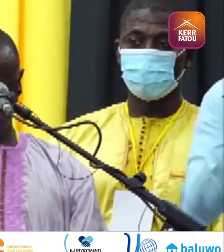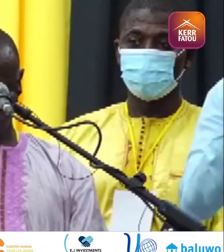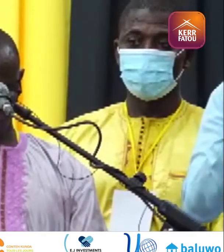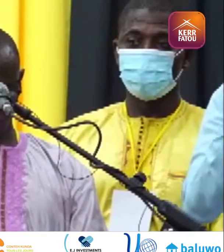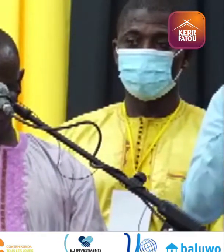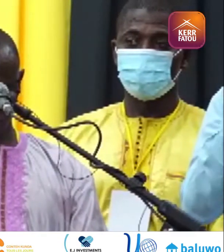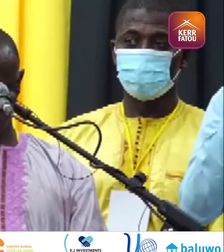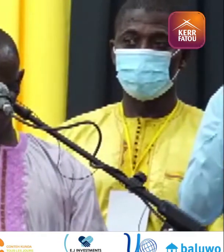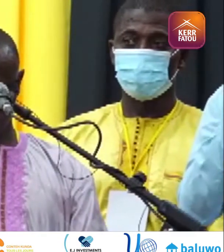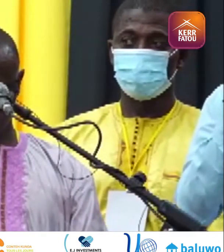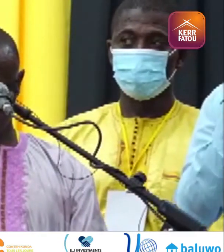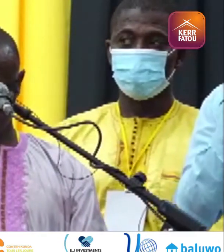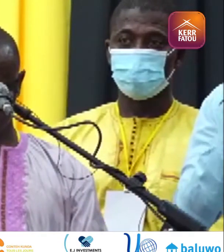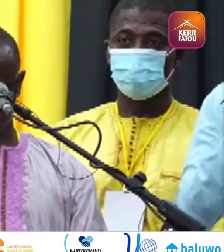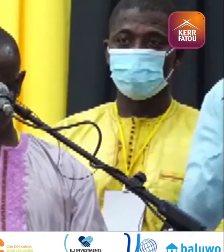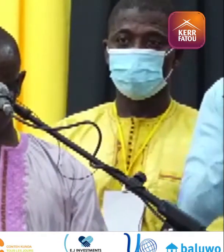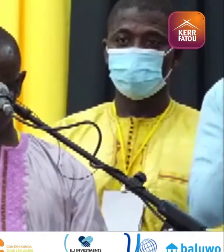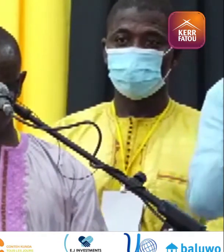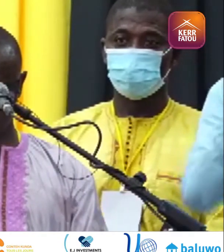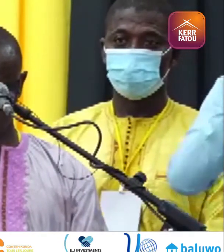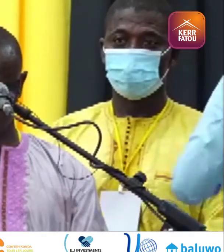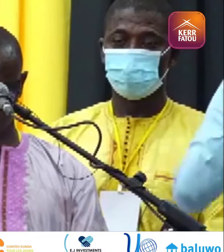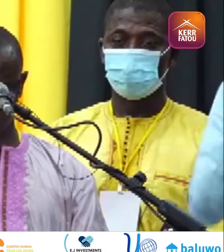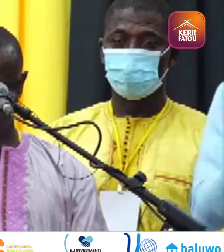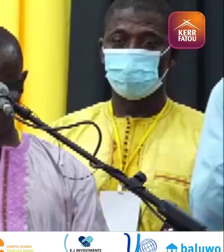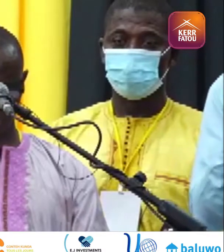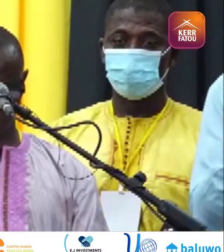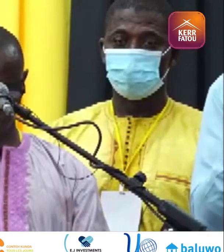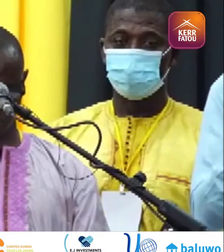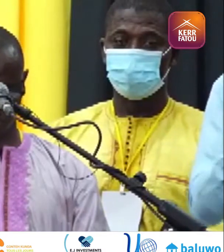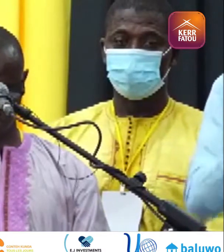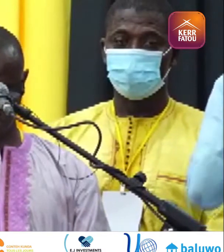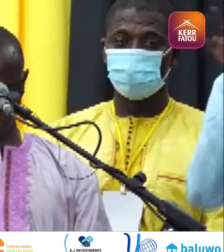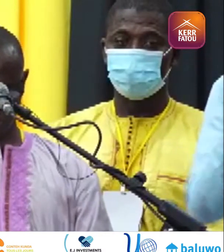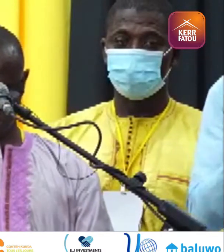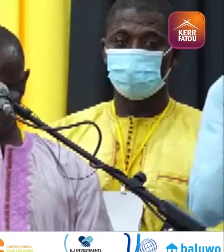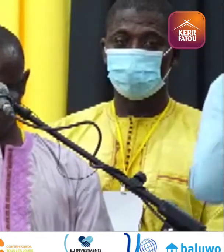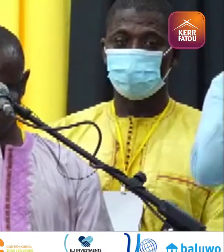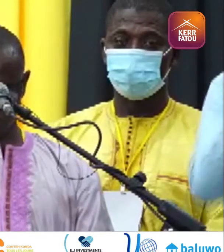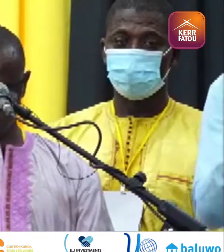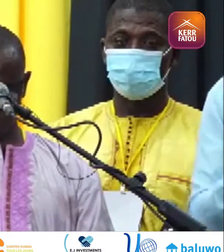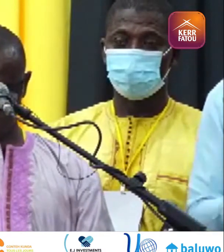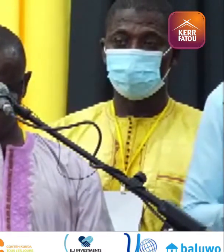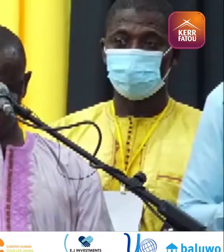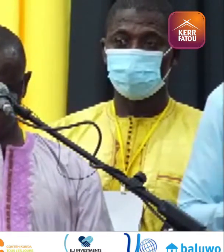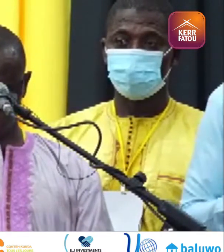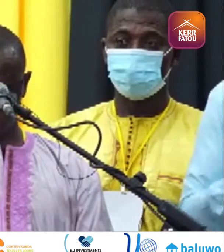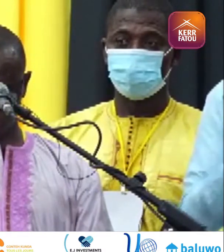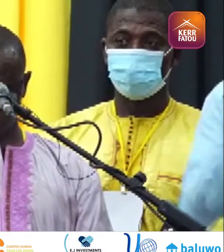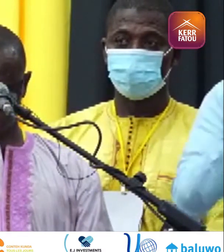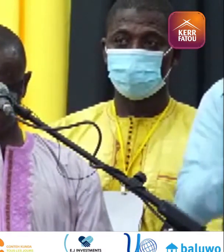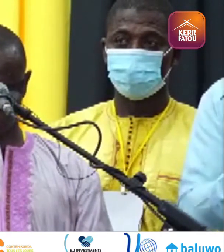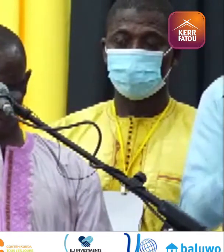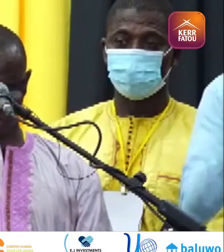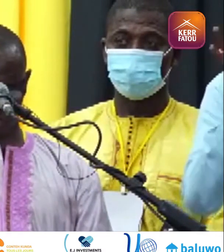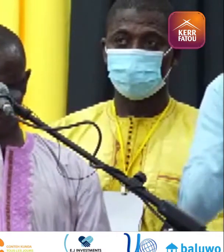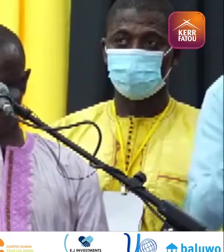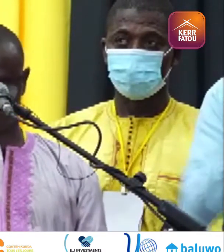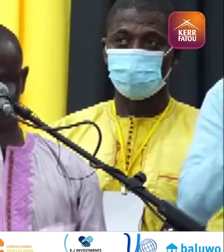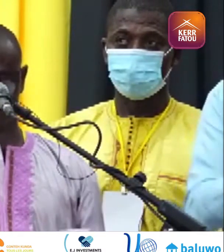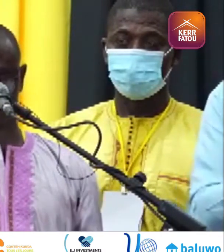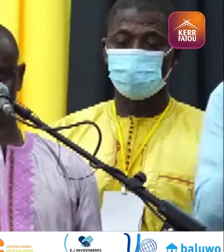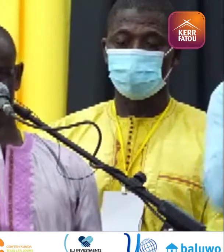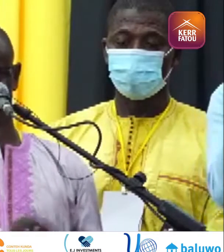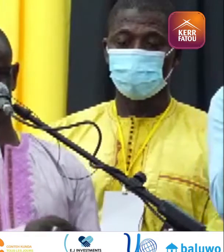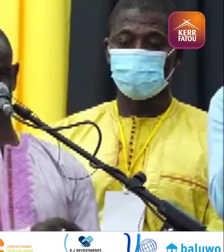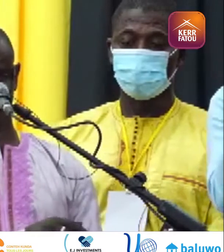Article 24. This article is amended by inserting the new article as follows. The council may be amended upon the approval of two-thirds of